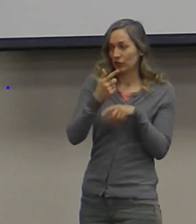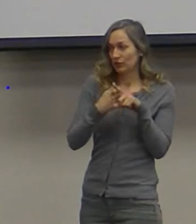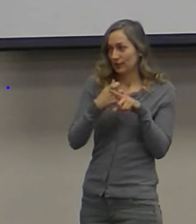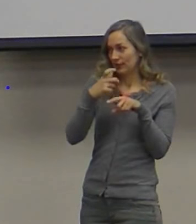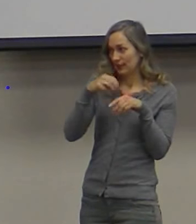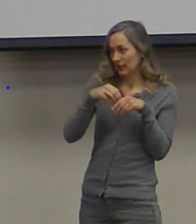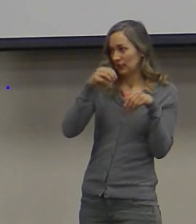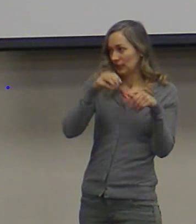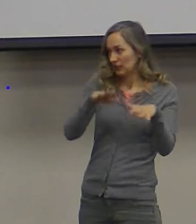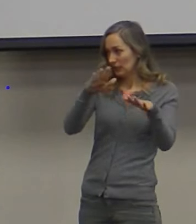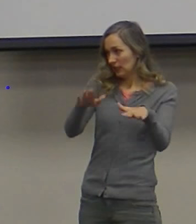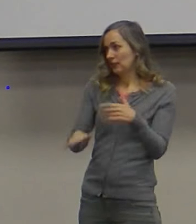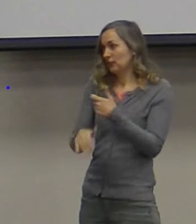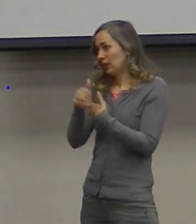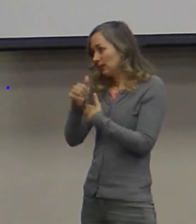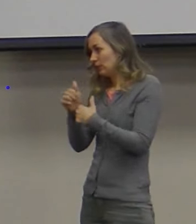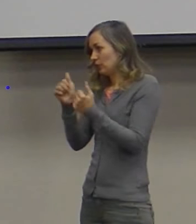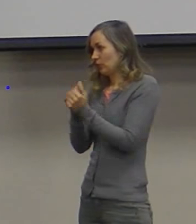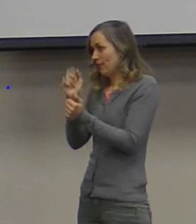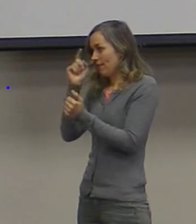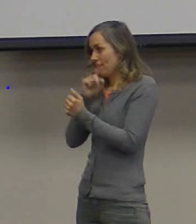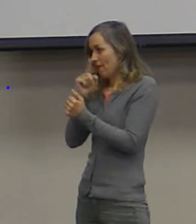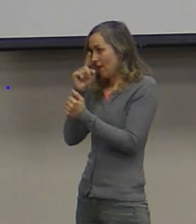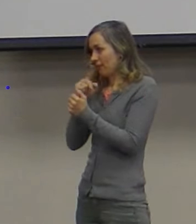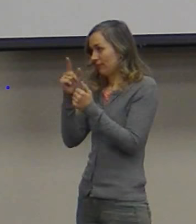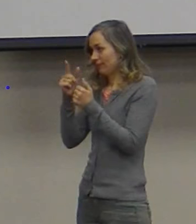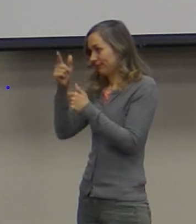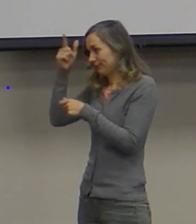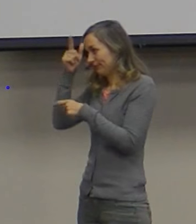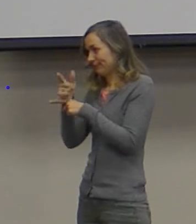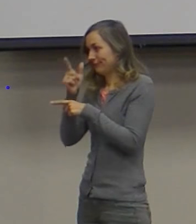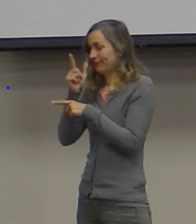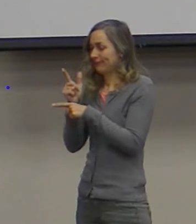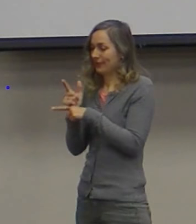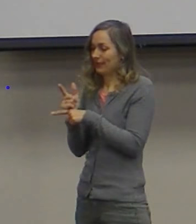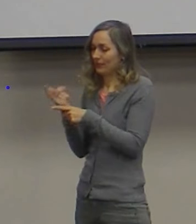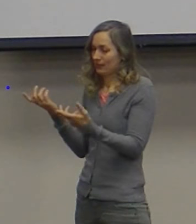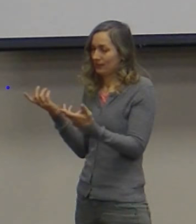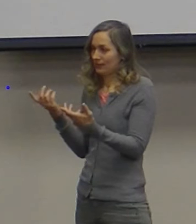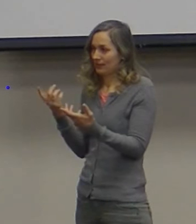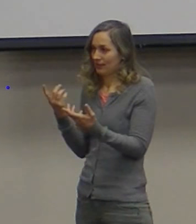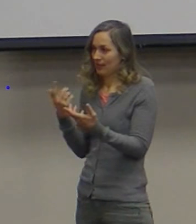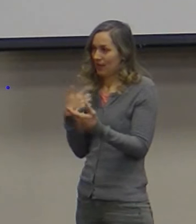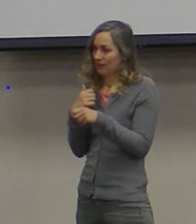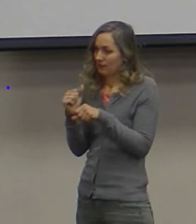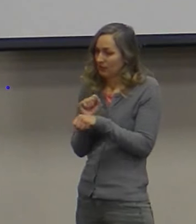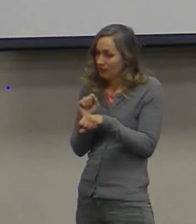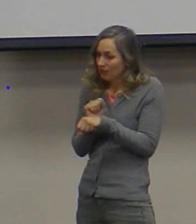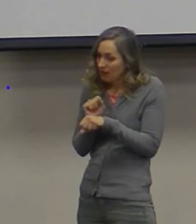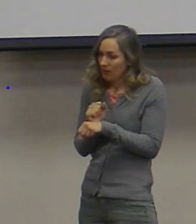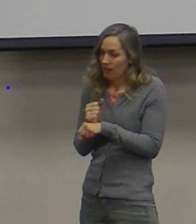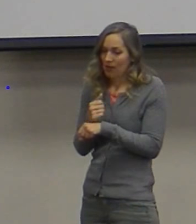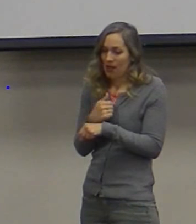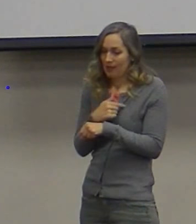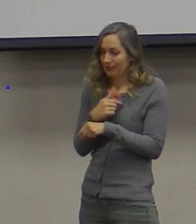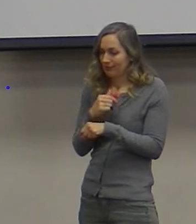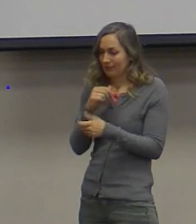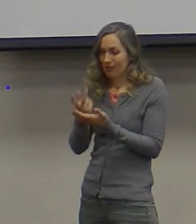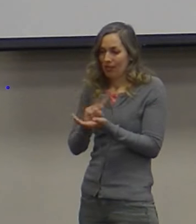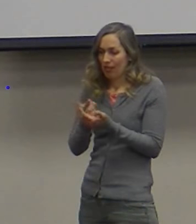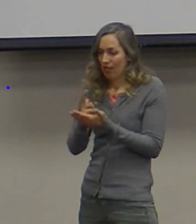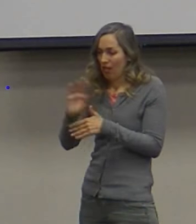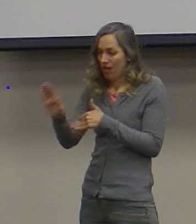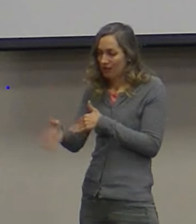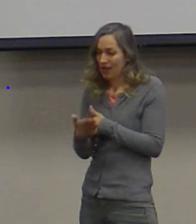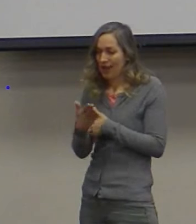brethren. I have been in labor and hardship, through many sleepless nights in hunger and thirst, without